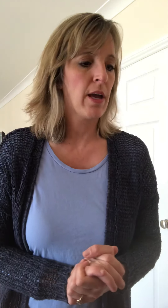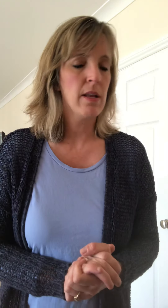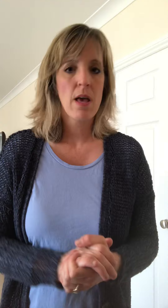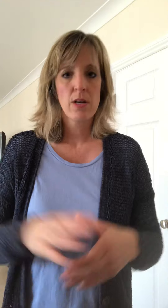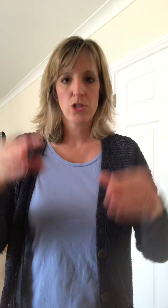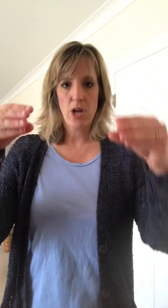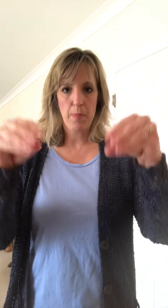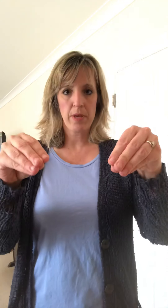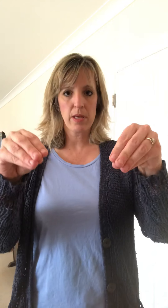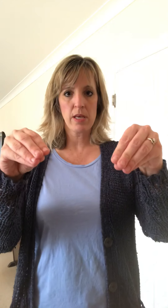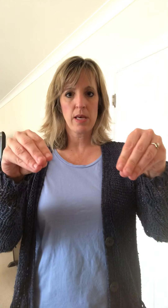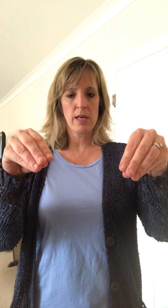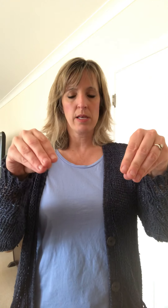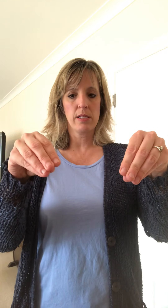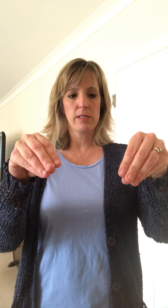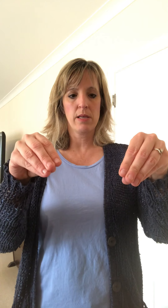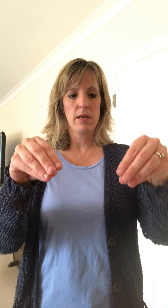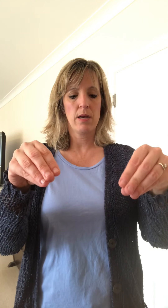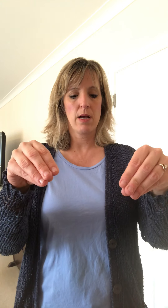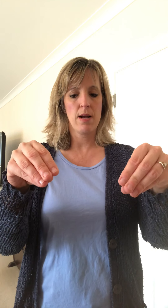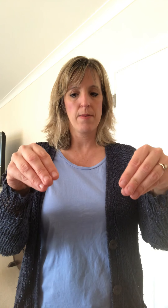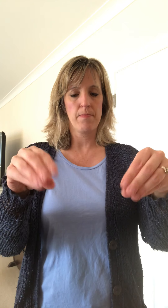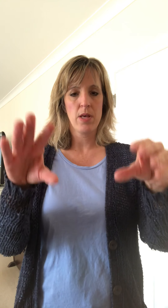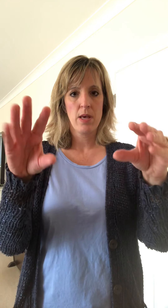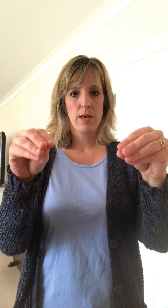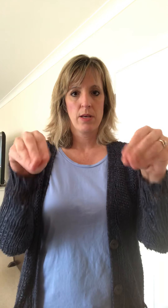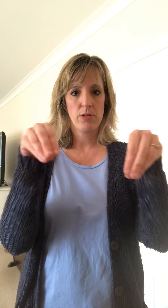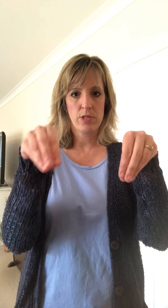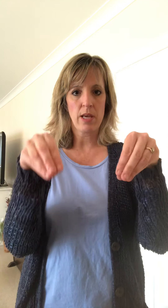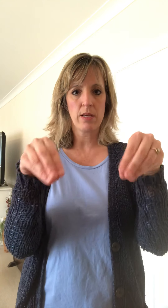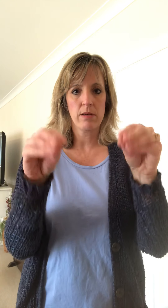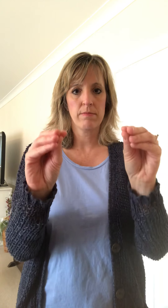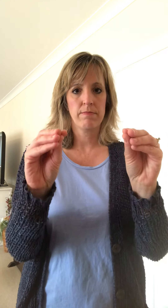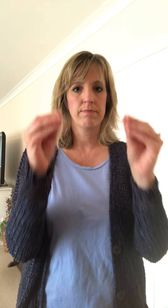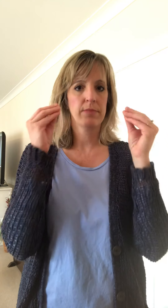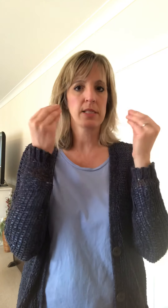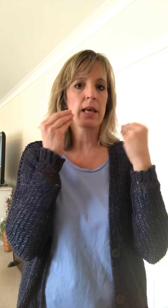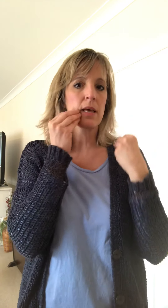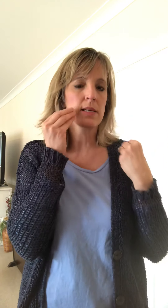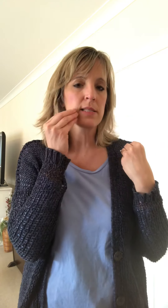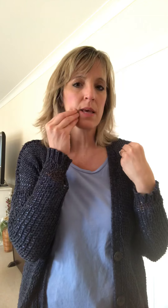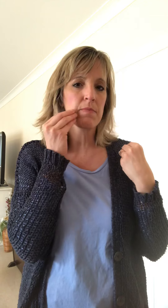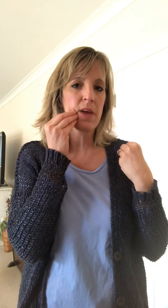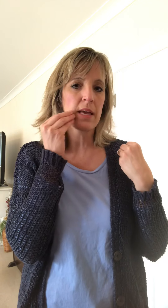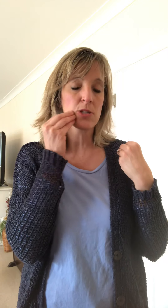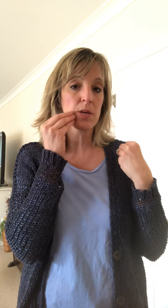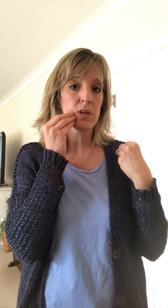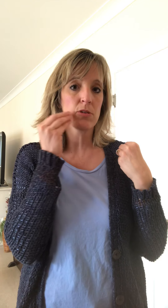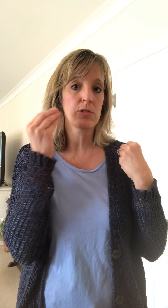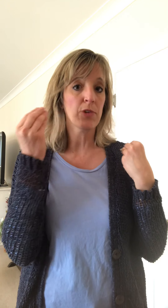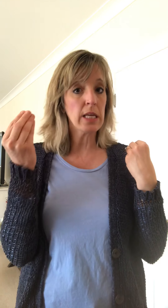right, shopping is, you take this hand, the same hand shape that you use for